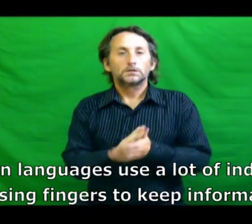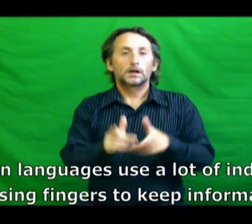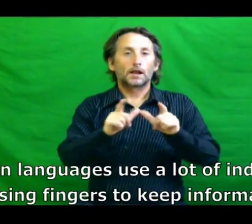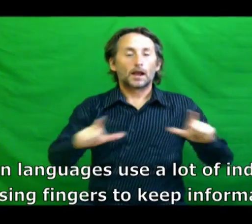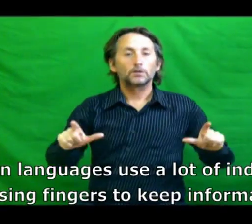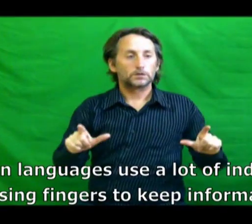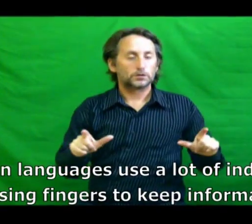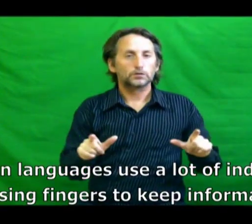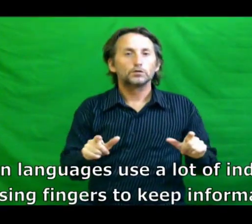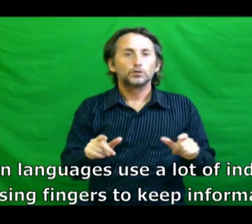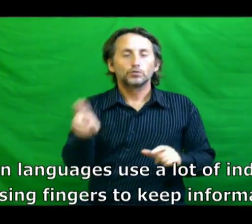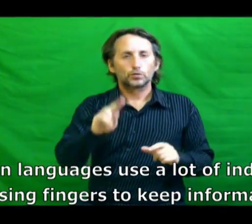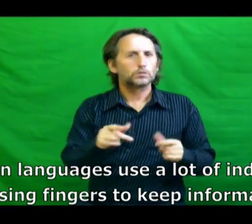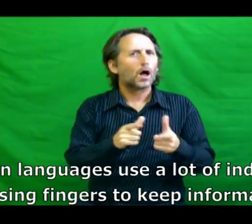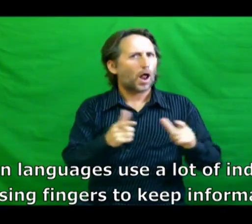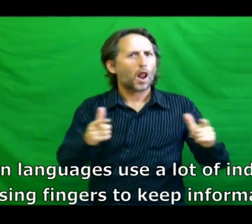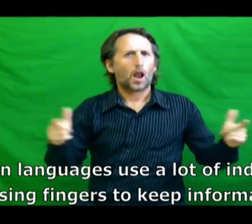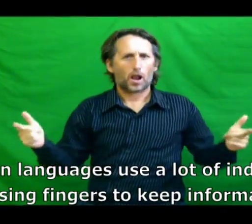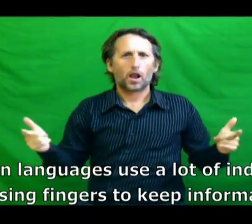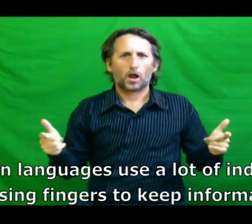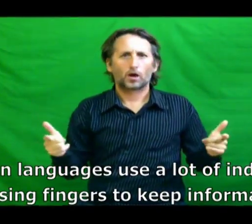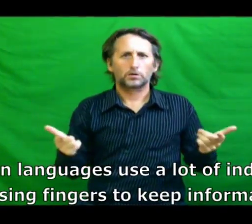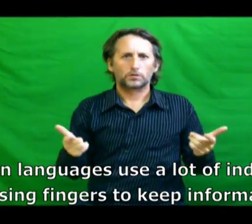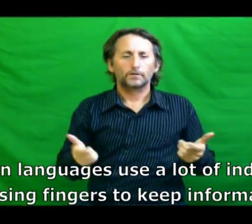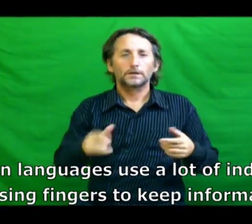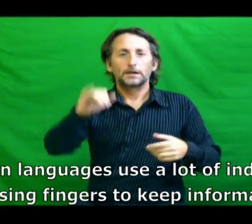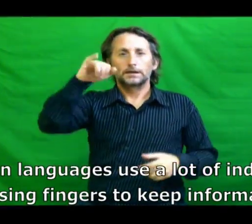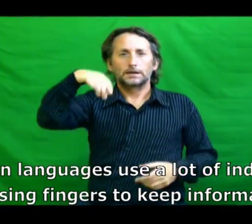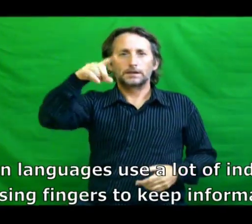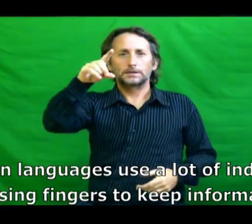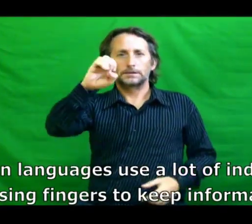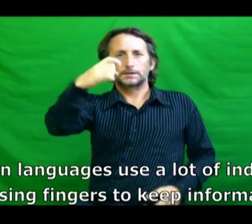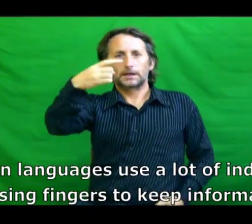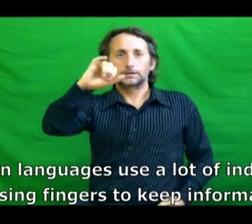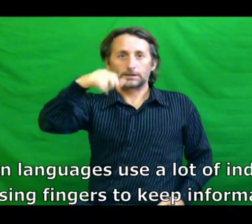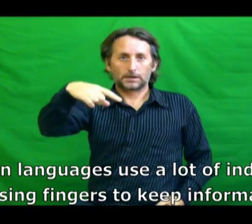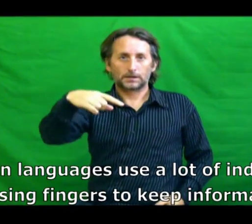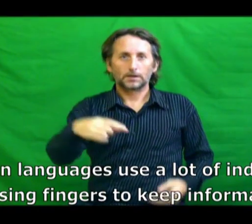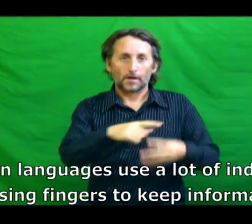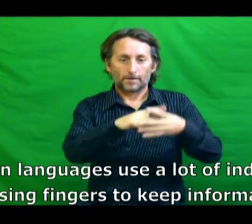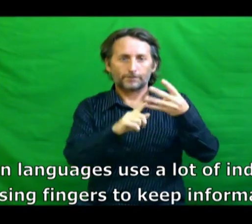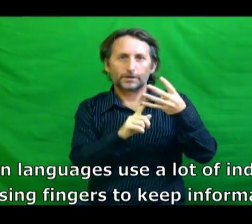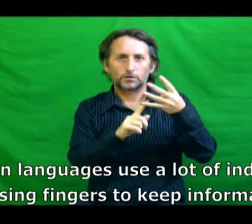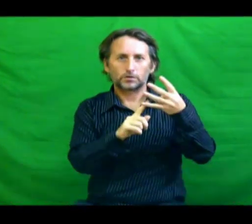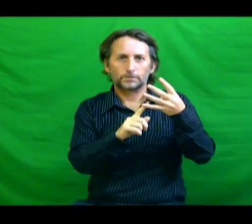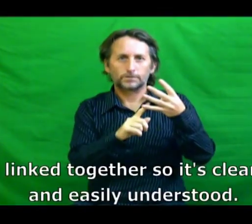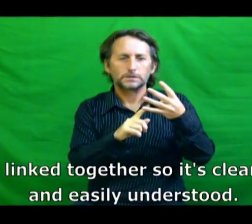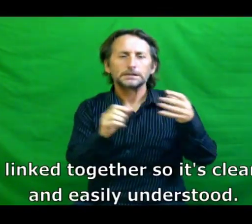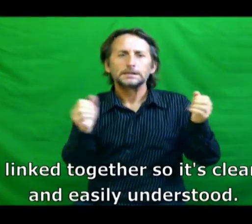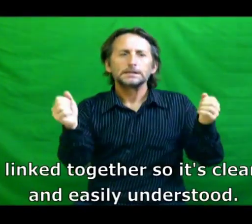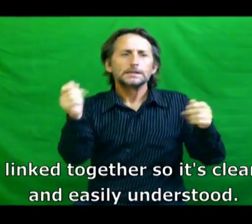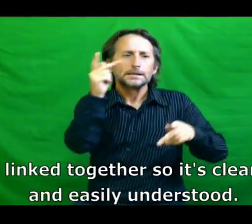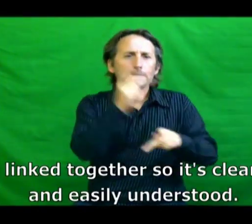Sign languages use a lot of indexing, using fingers to keep information linked